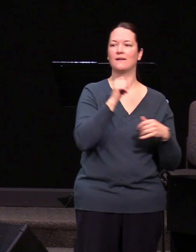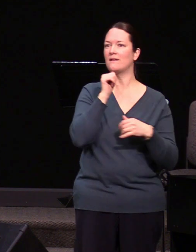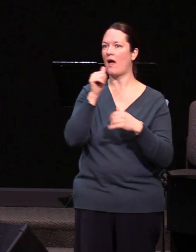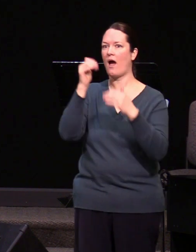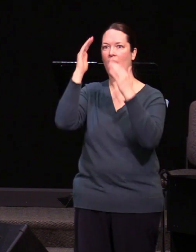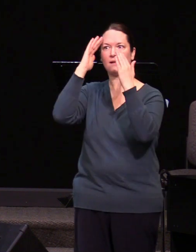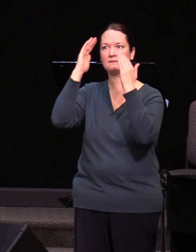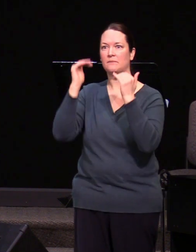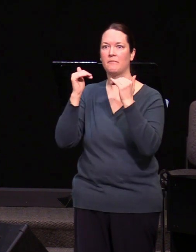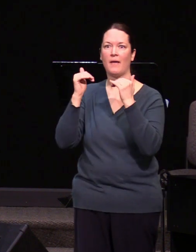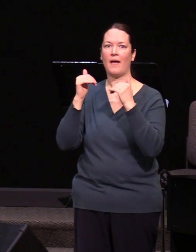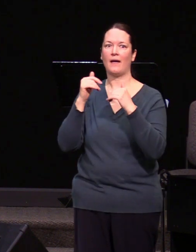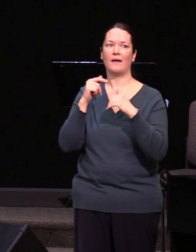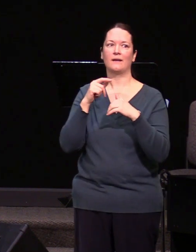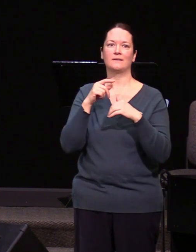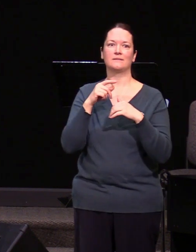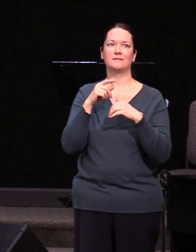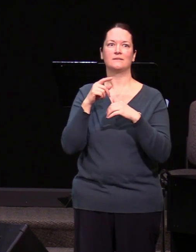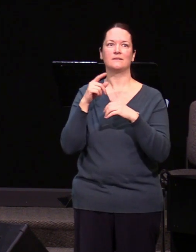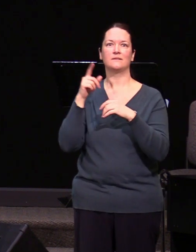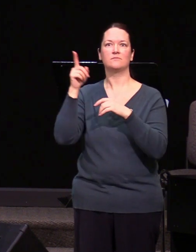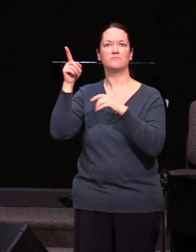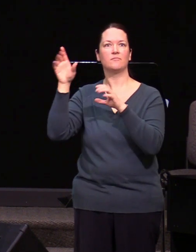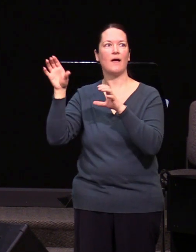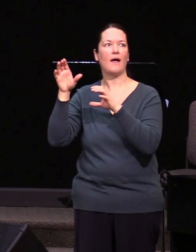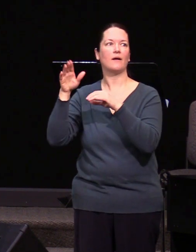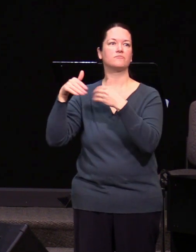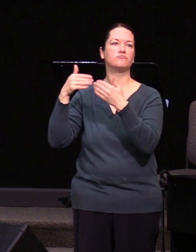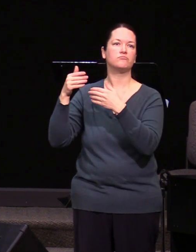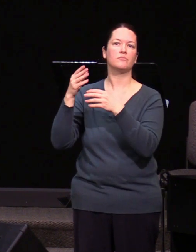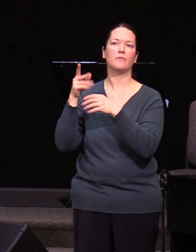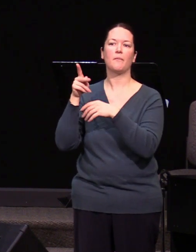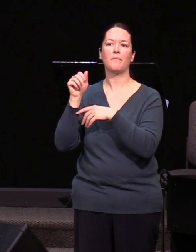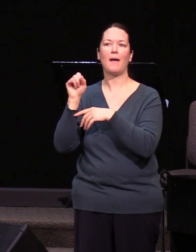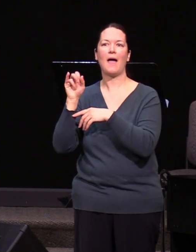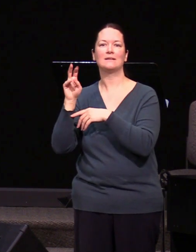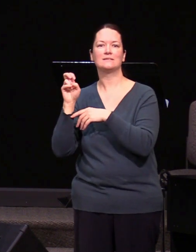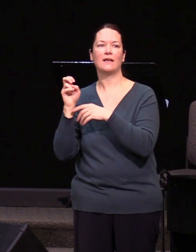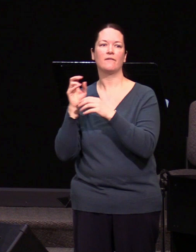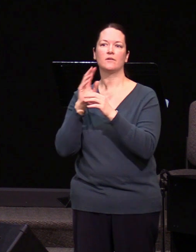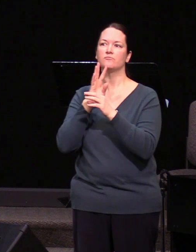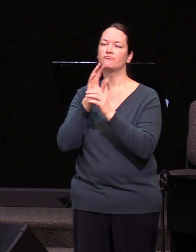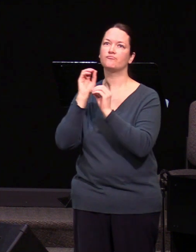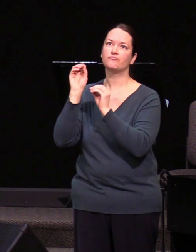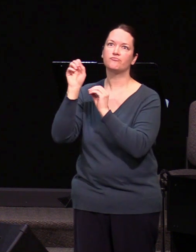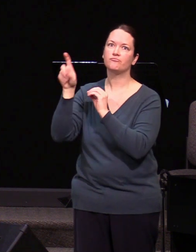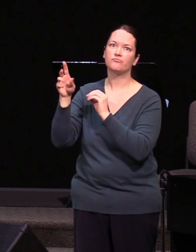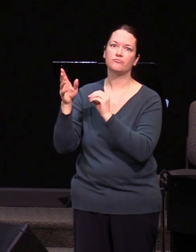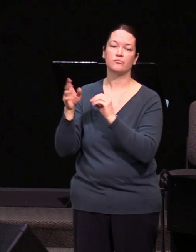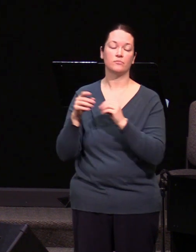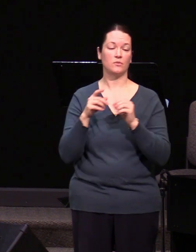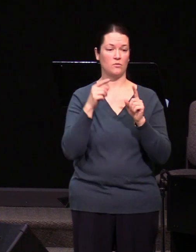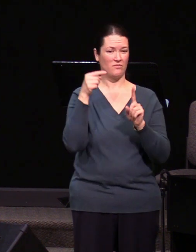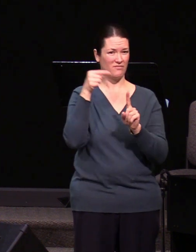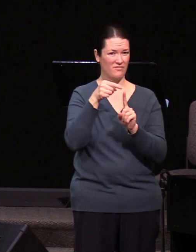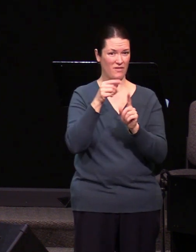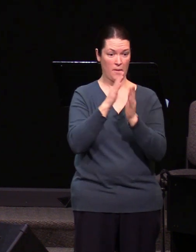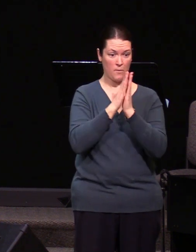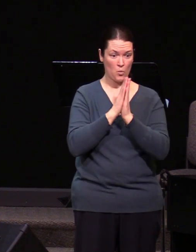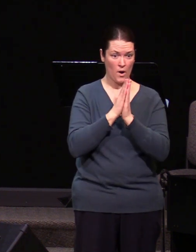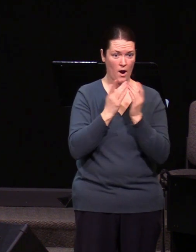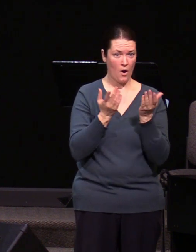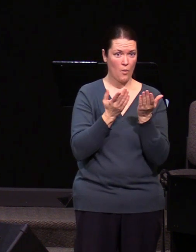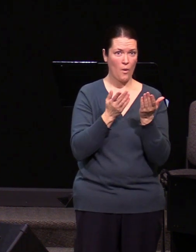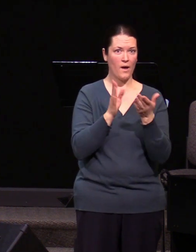to be acted upon passively. Instead, the prayers of Jesus seem to focus on